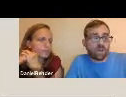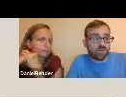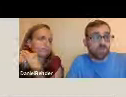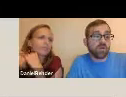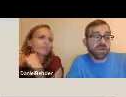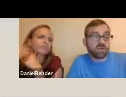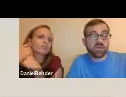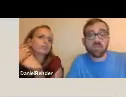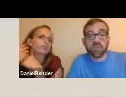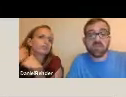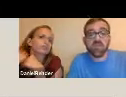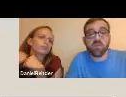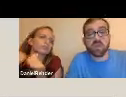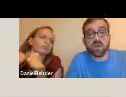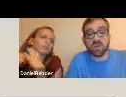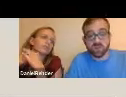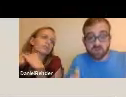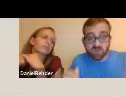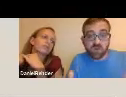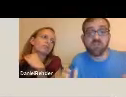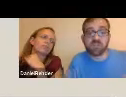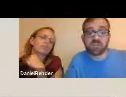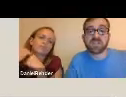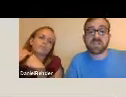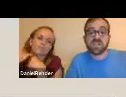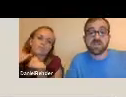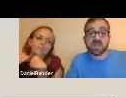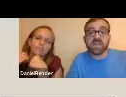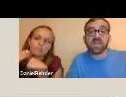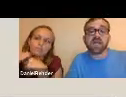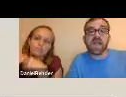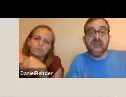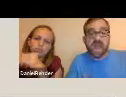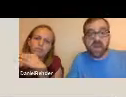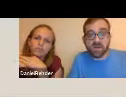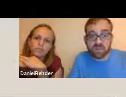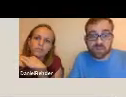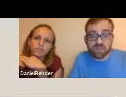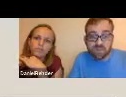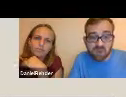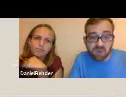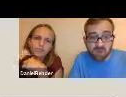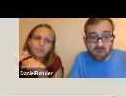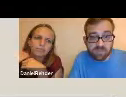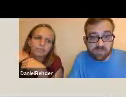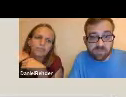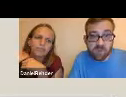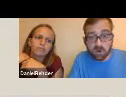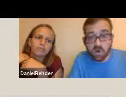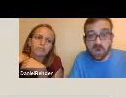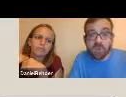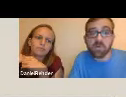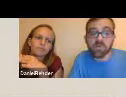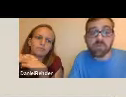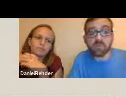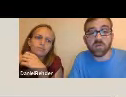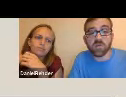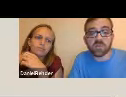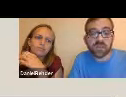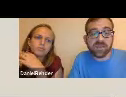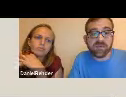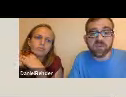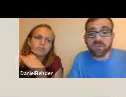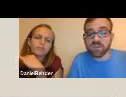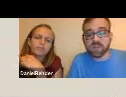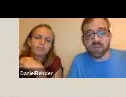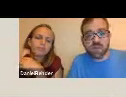And the orientation and training program is sort of the first thing that we did as, you know, members of the Global